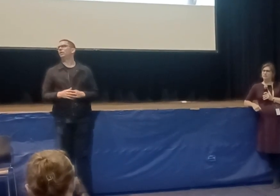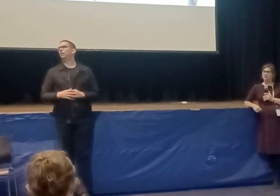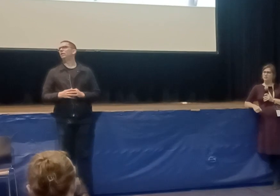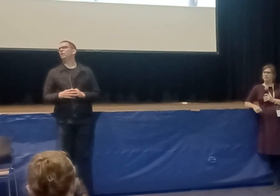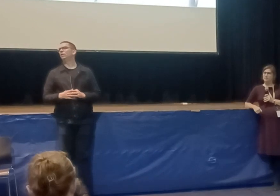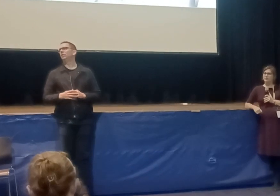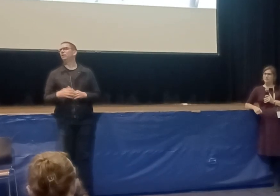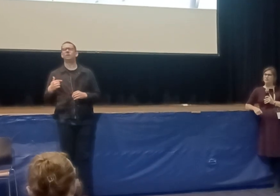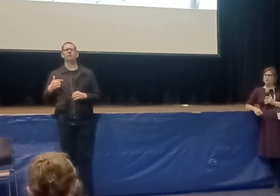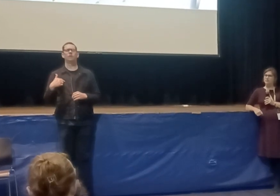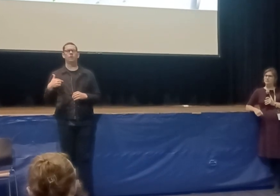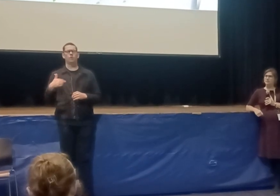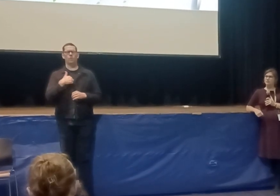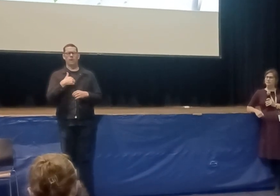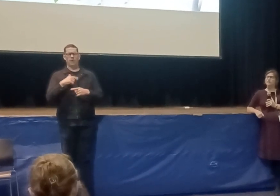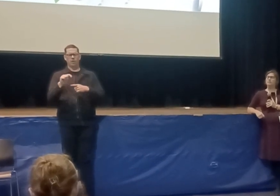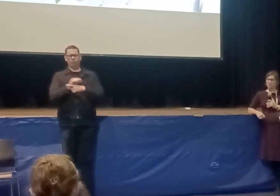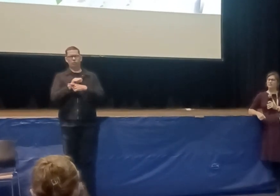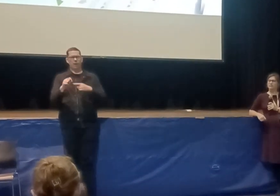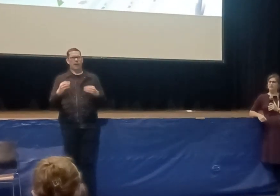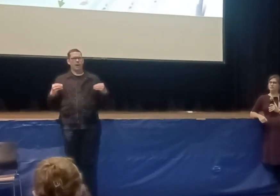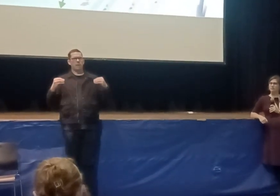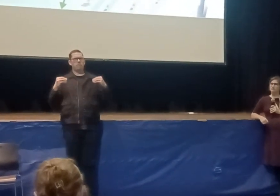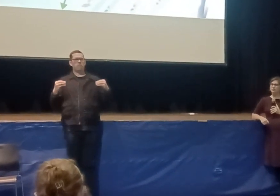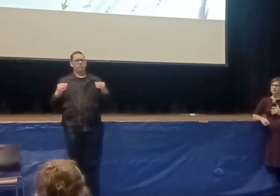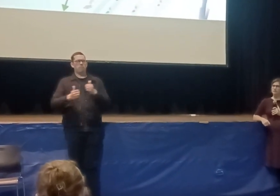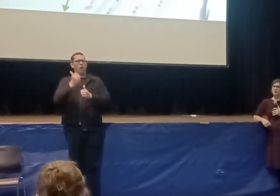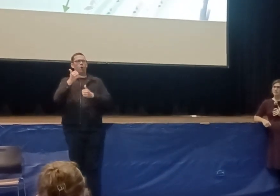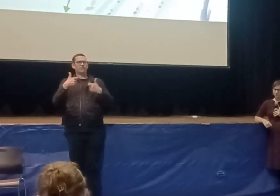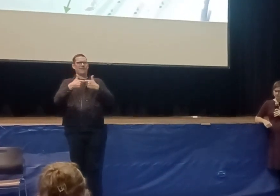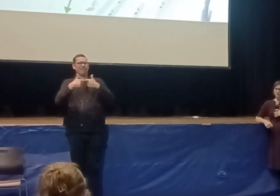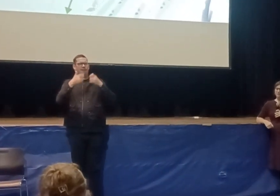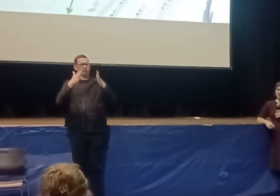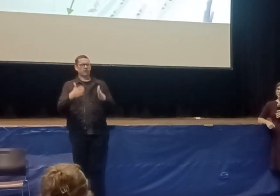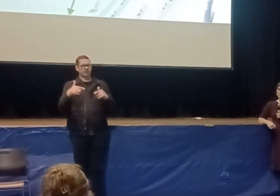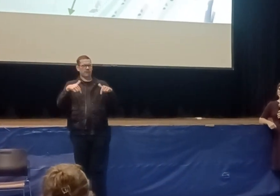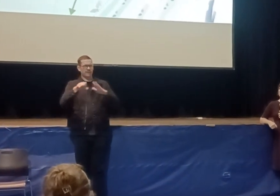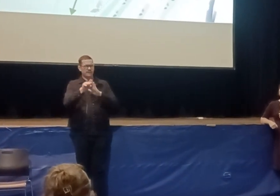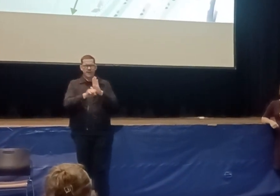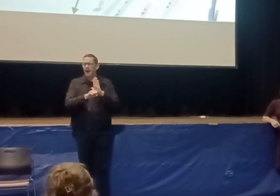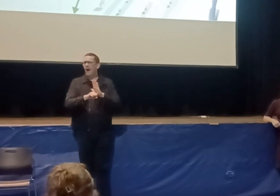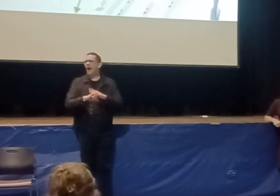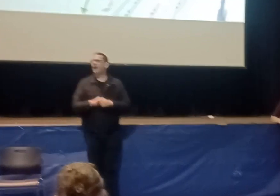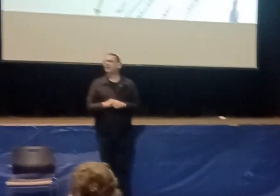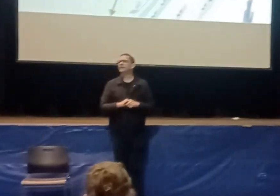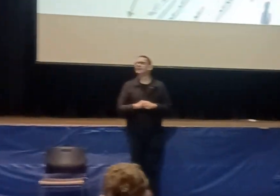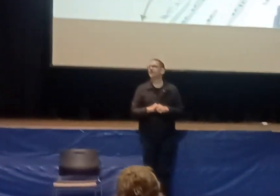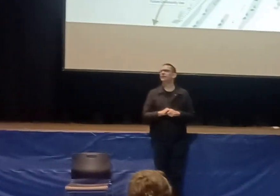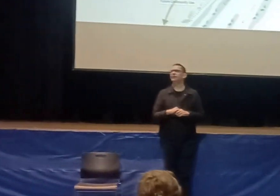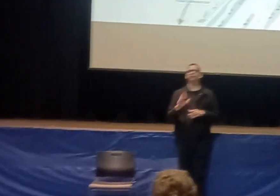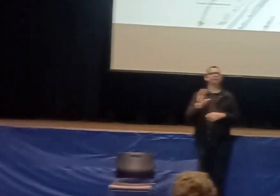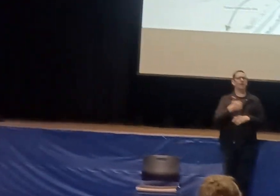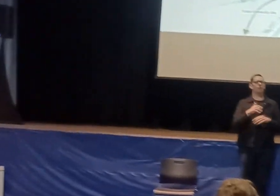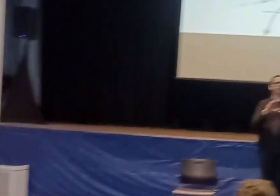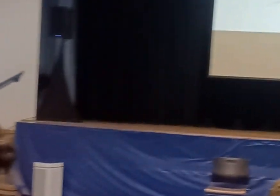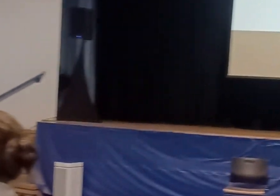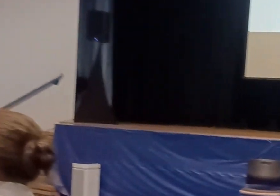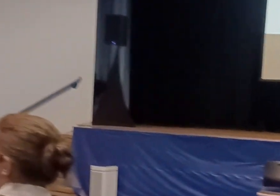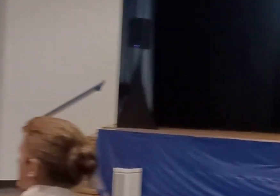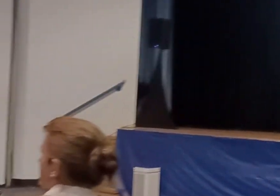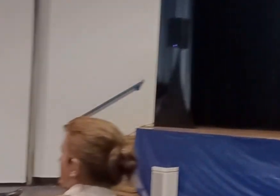We train the most electricians in the state. Our incoming classes for the